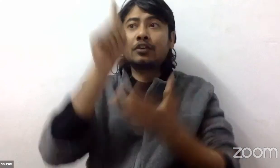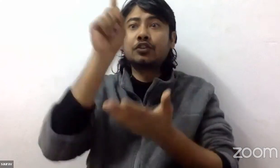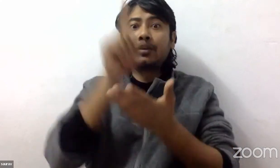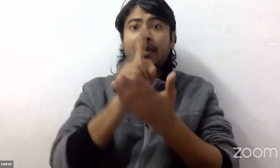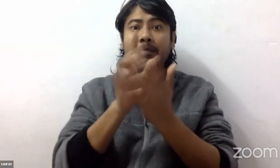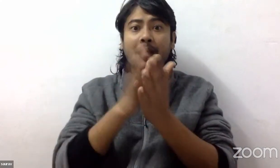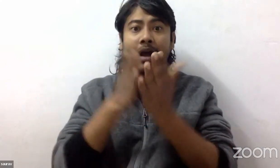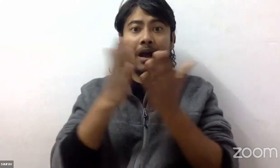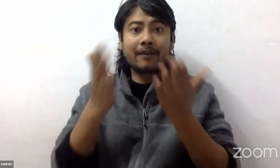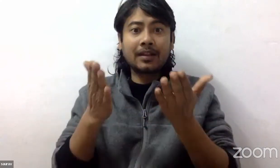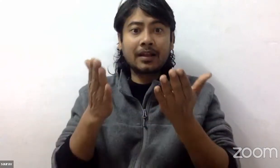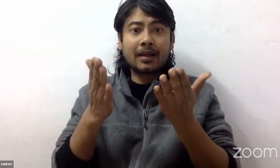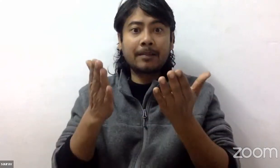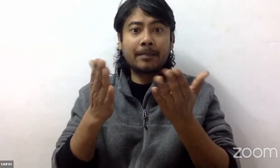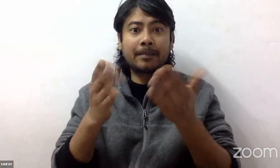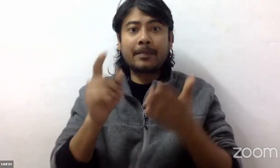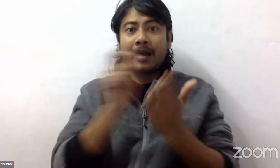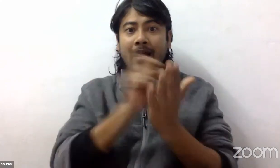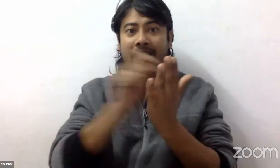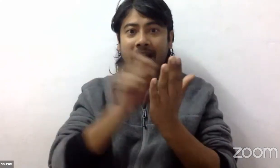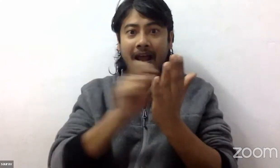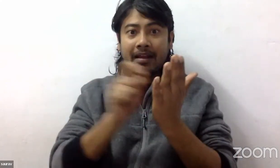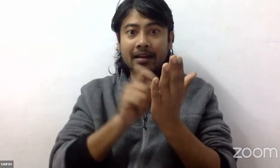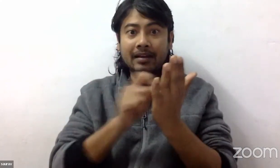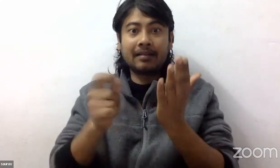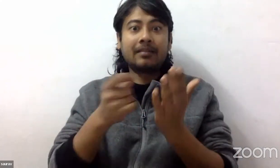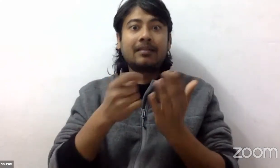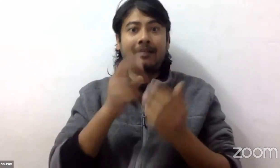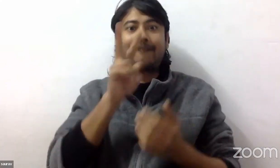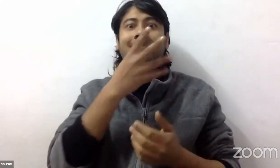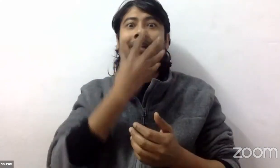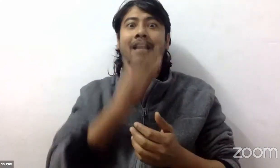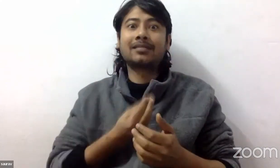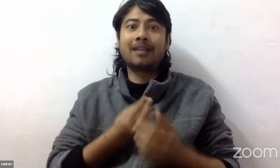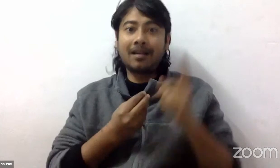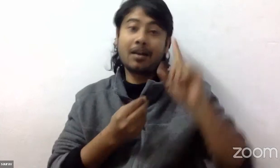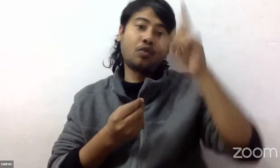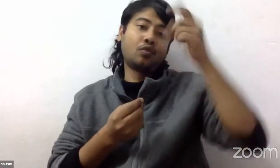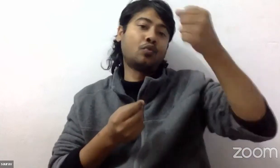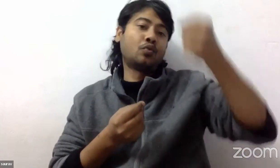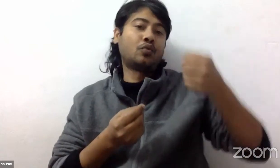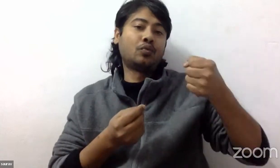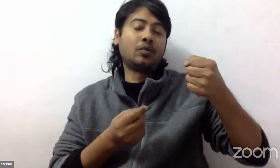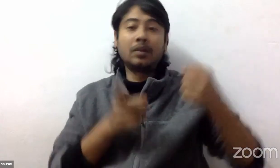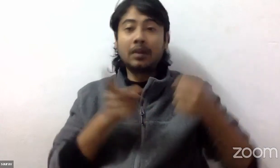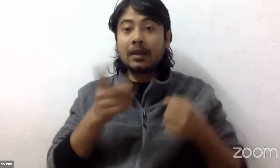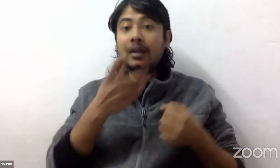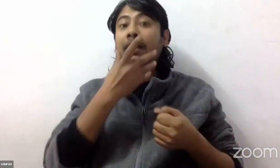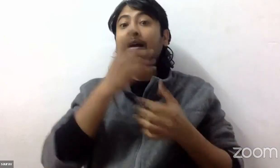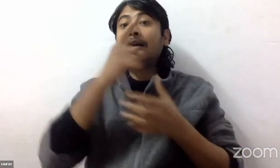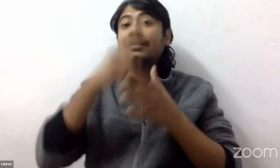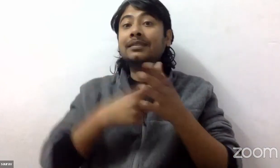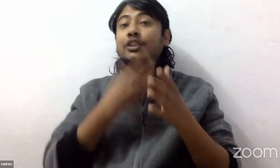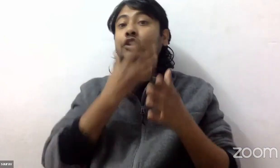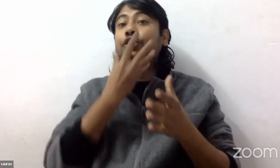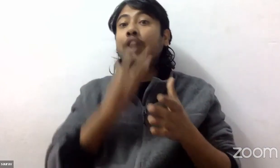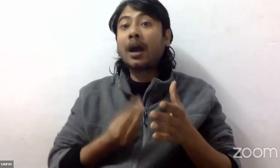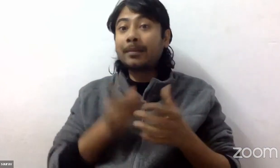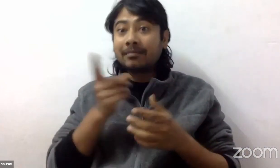this, this disciple of Vyasadeva, Gemini Rishi, he asked the meaning of Ekadashi. So he said it's important to